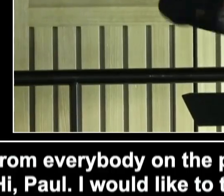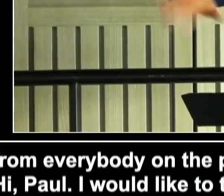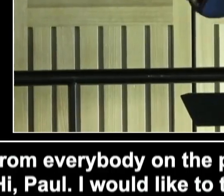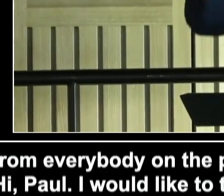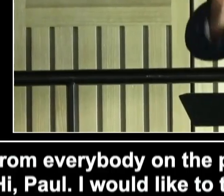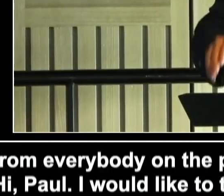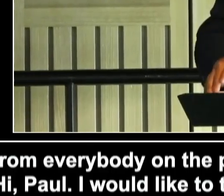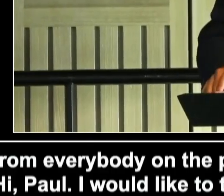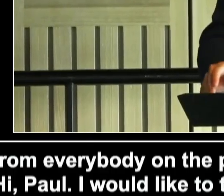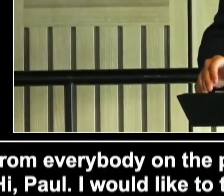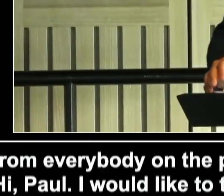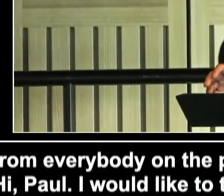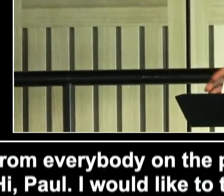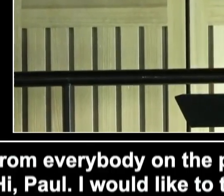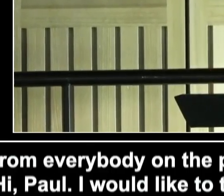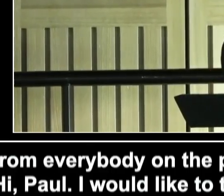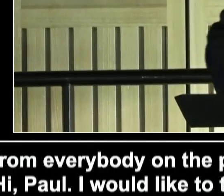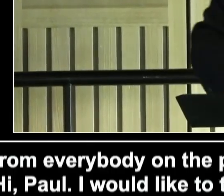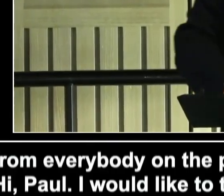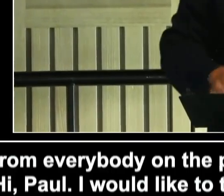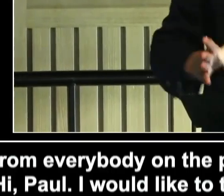called Start New Beginnings.